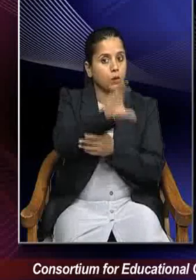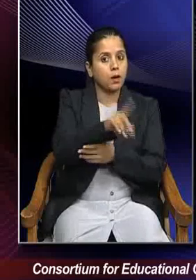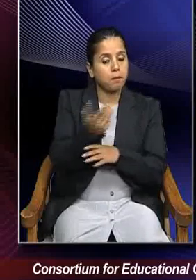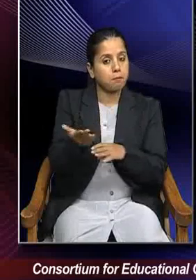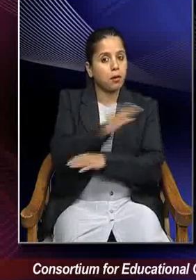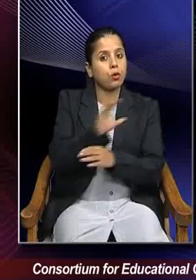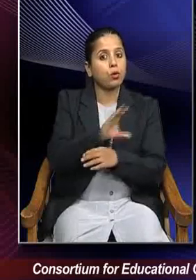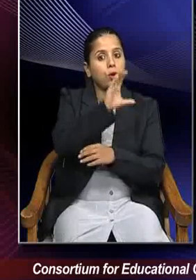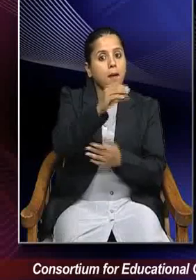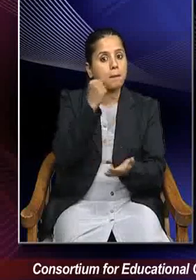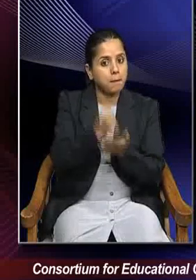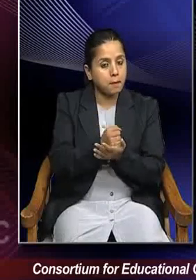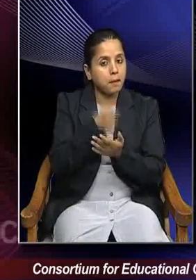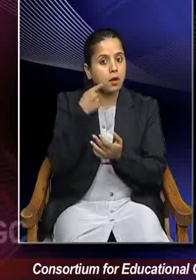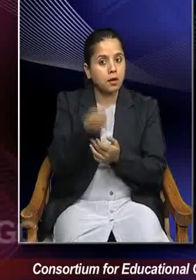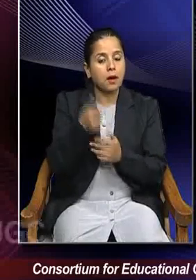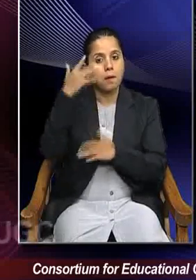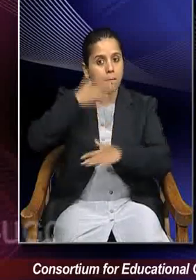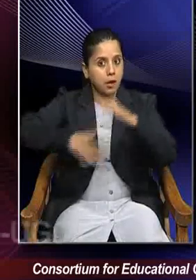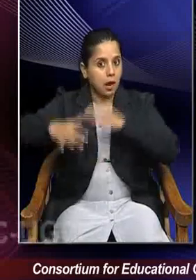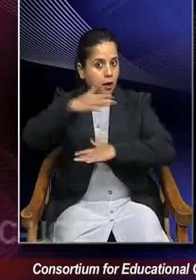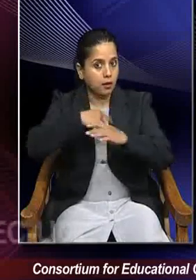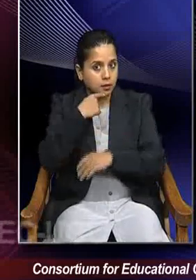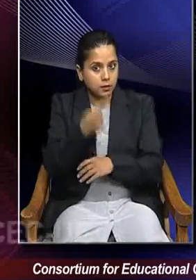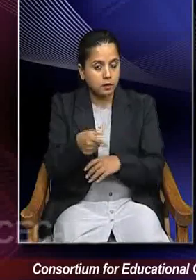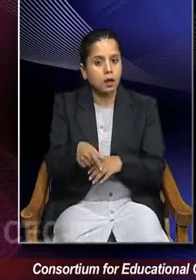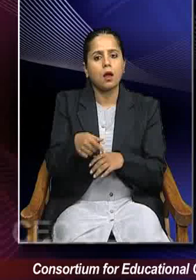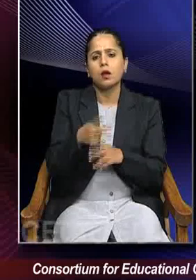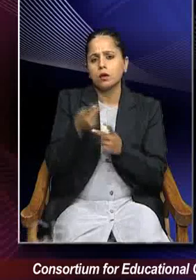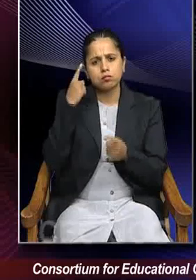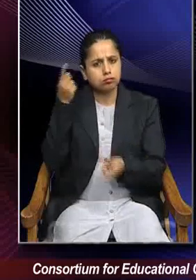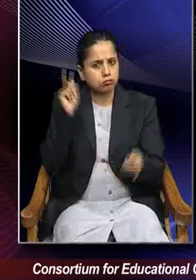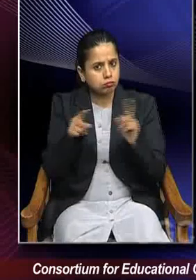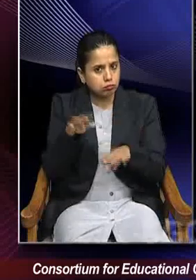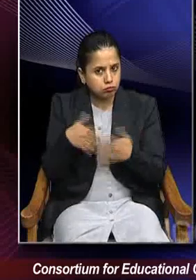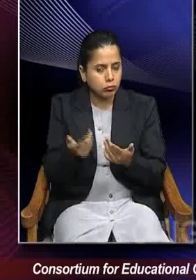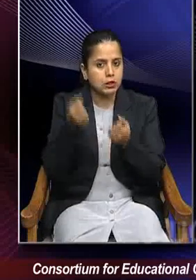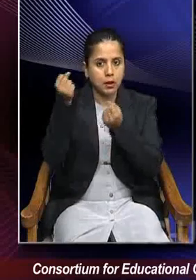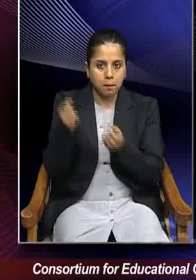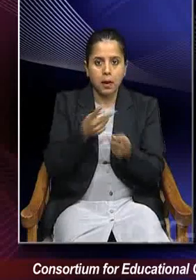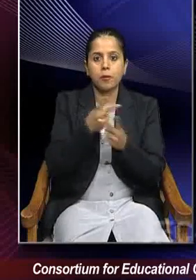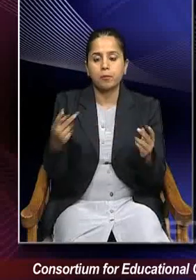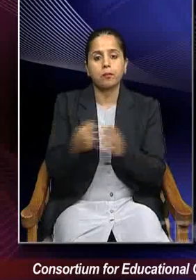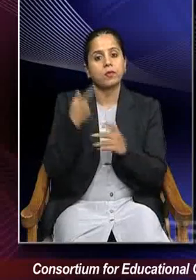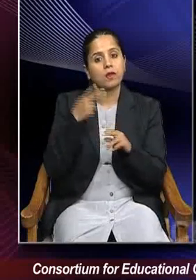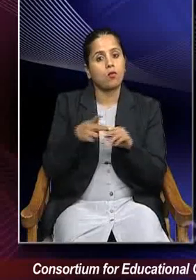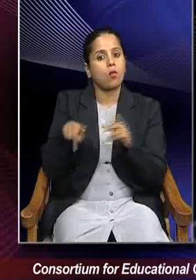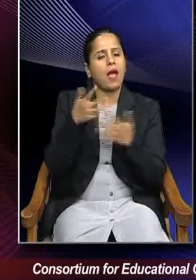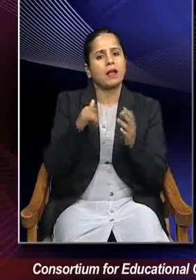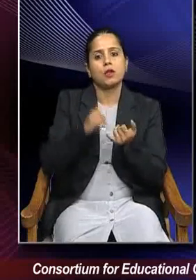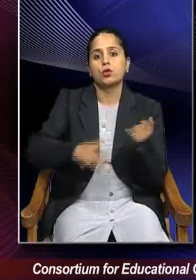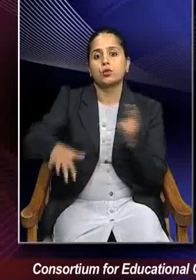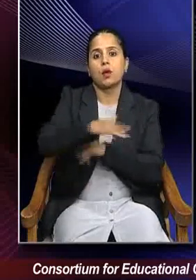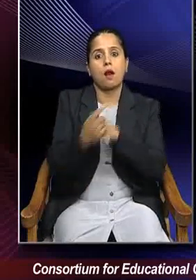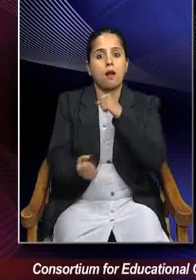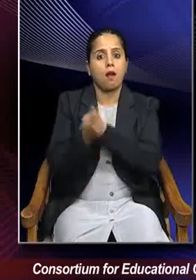advance in terms of planning, in terms of strategy, and in terms of supplies, that if any situation comes, we